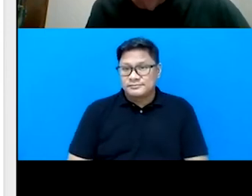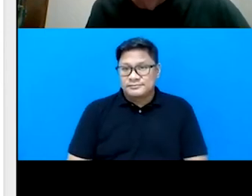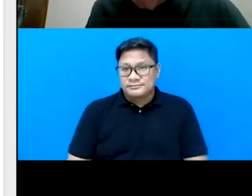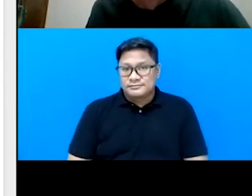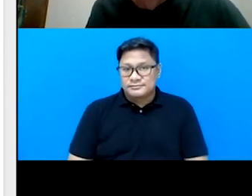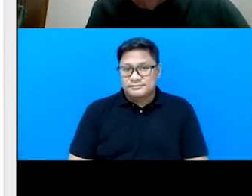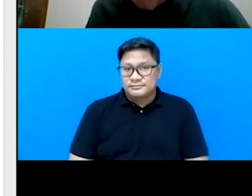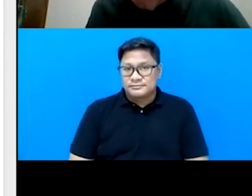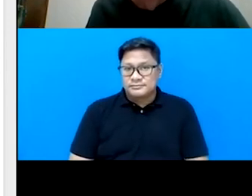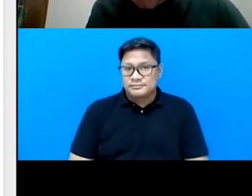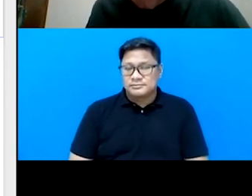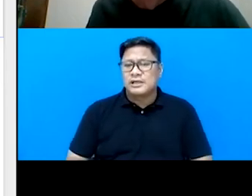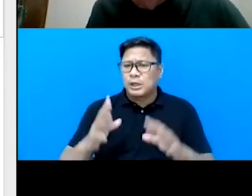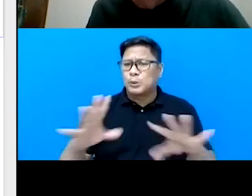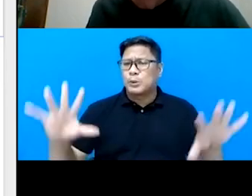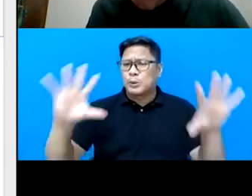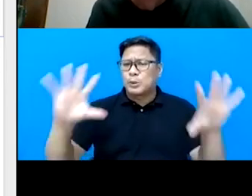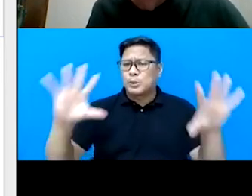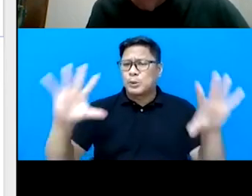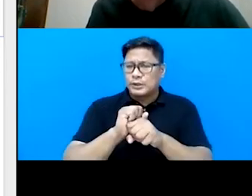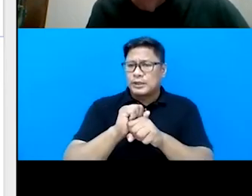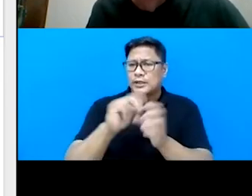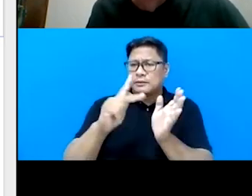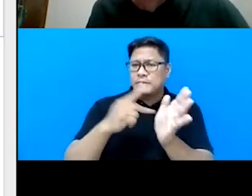And I think it will end on page 28.